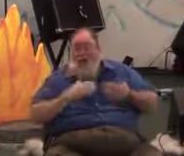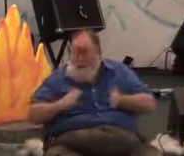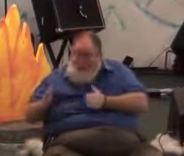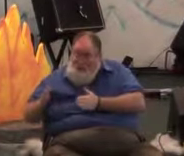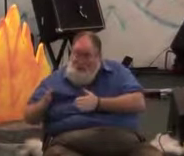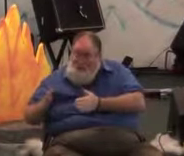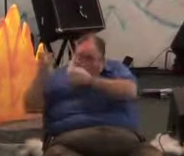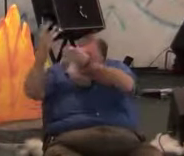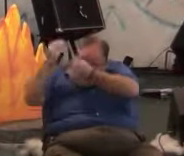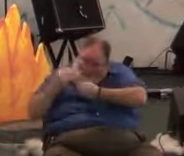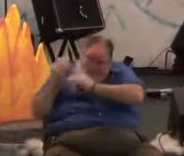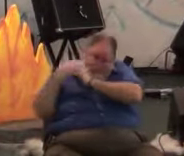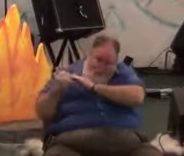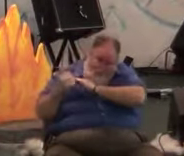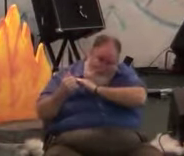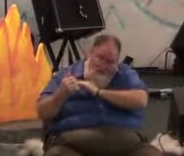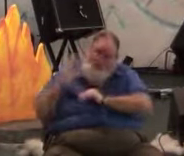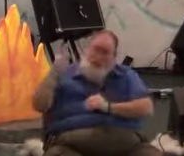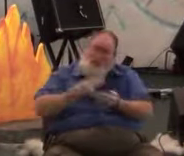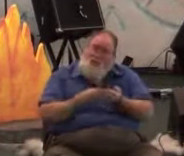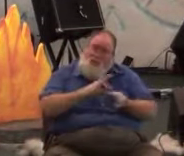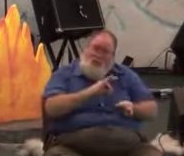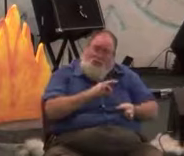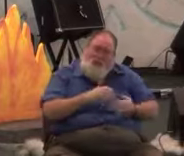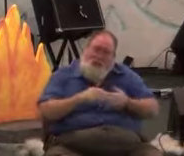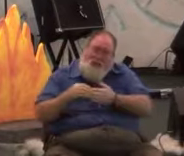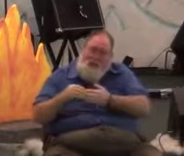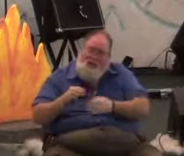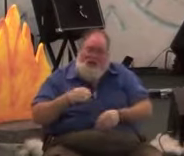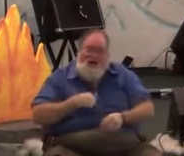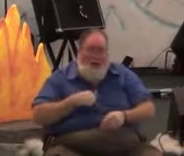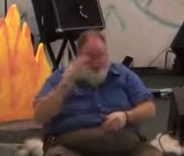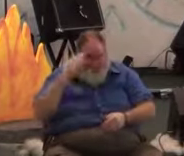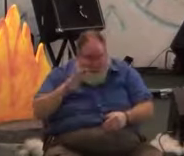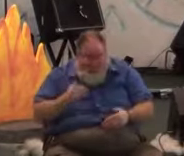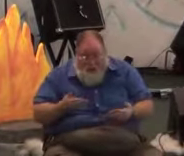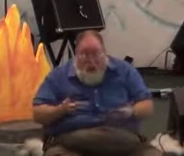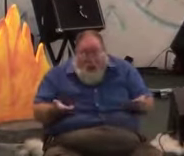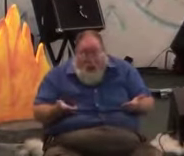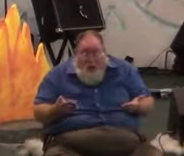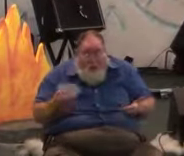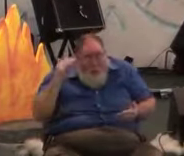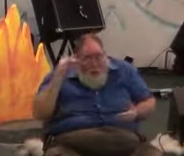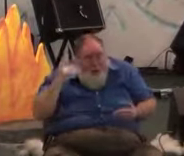He gave me the call. It's Holy Spirit led. And I don't know how or why it